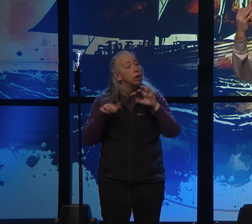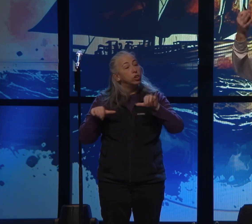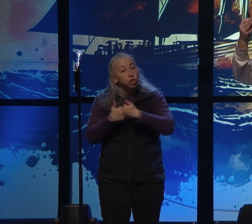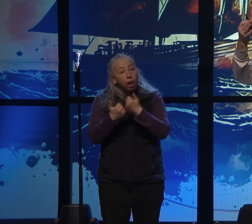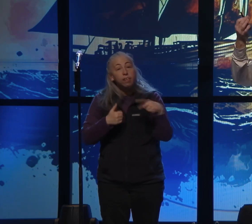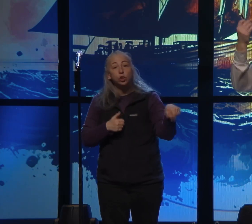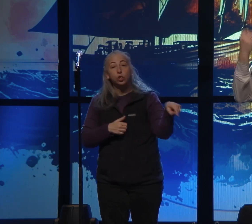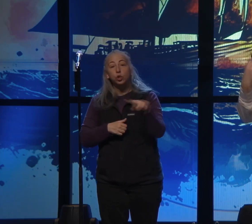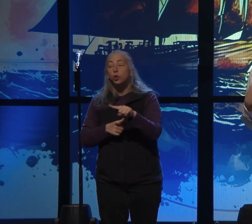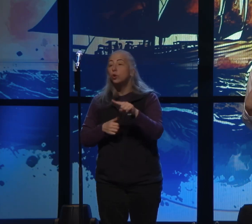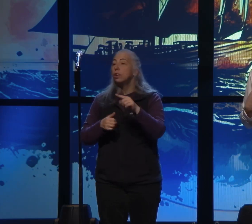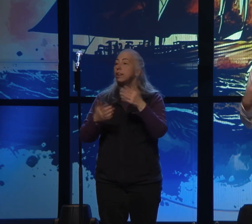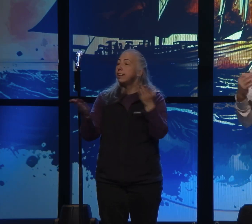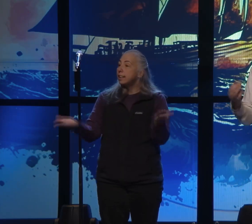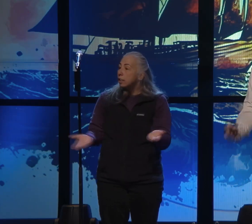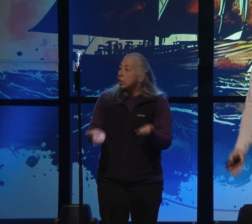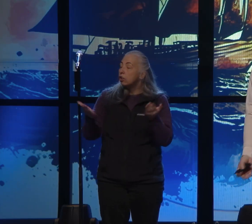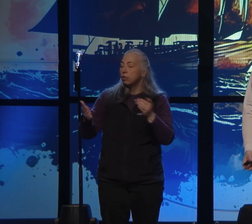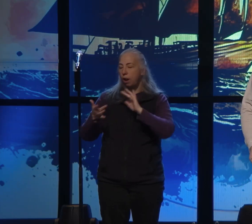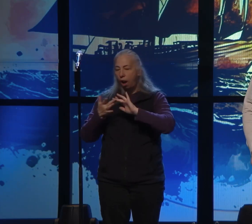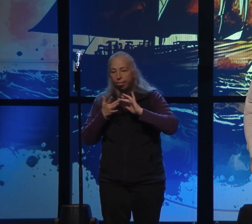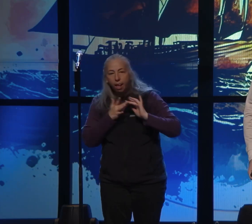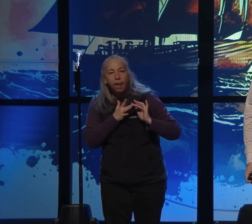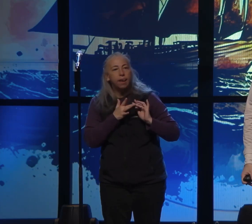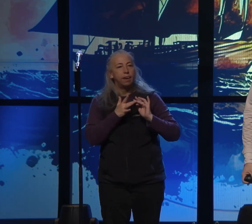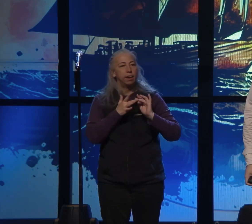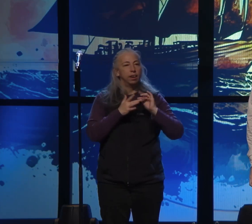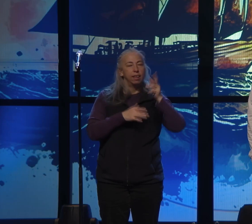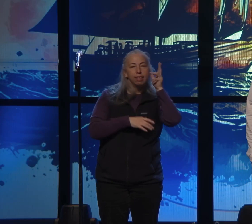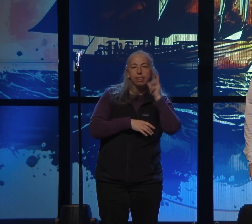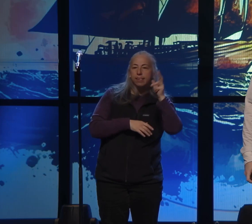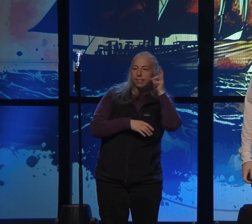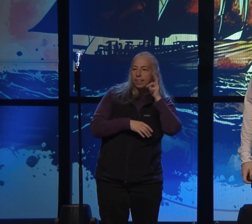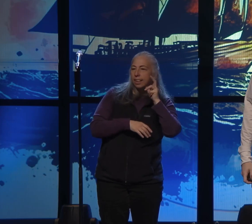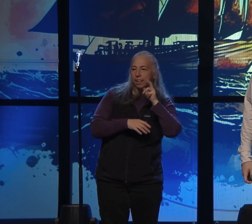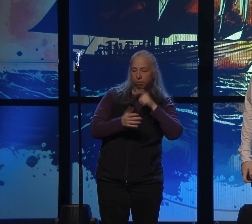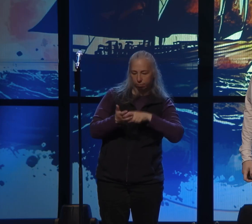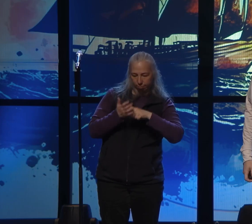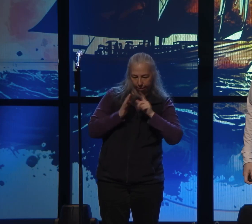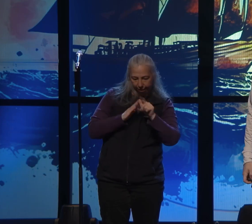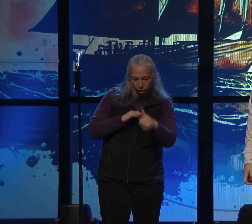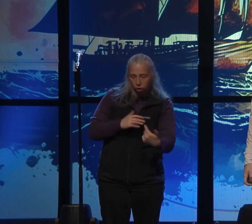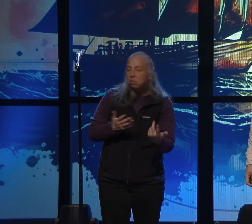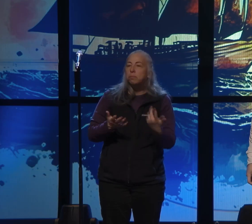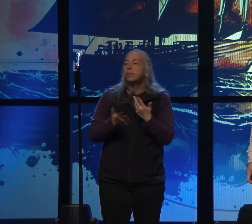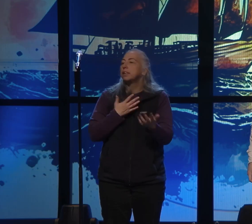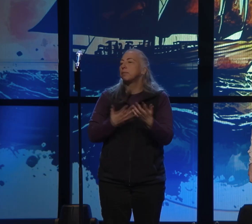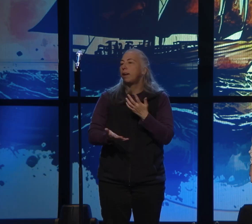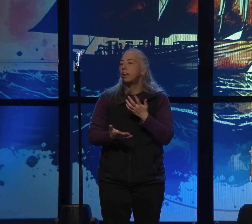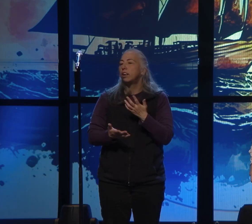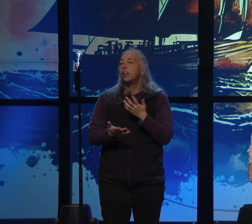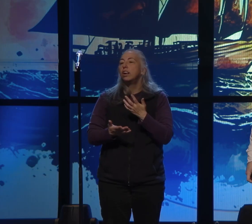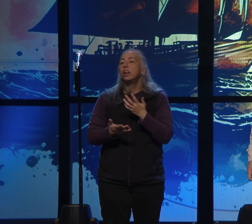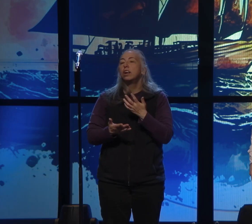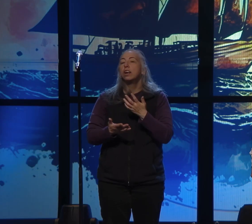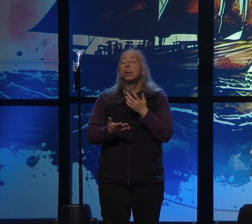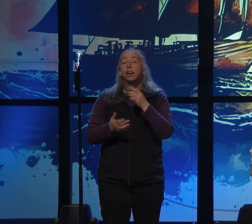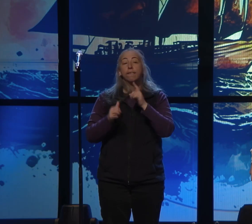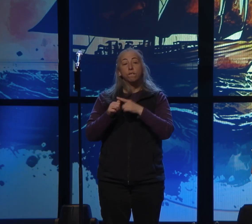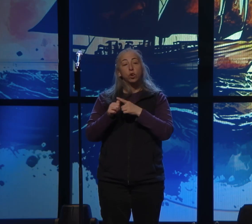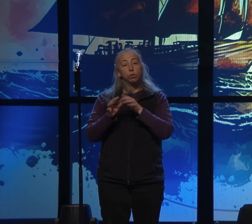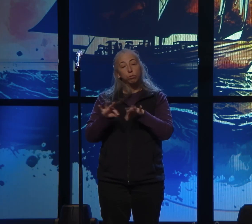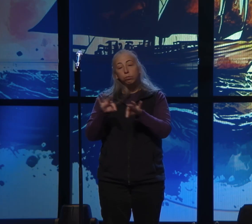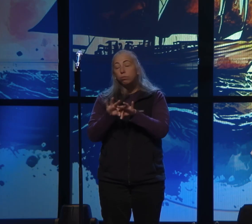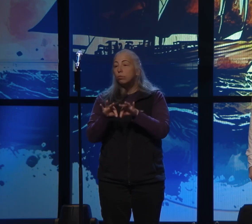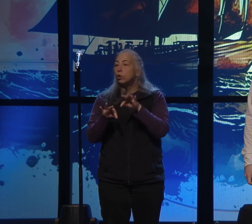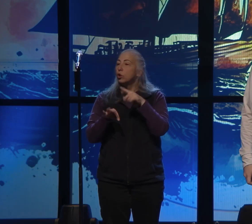are watching online, you're tuning in, you're in the room, you're listening to this on demand, to number one, if we're going to become